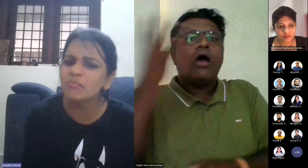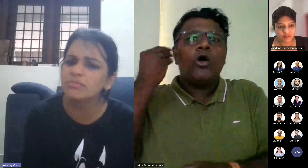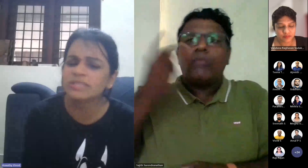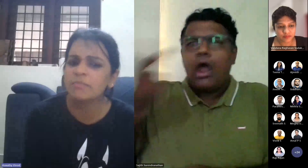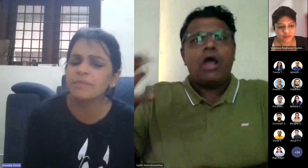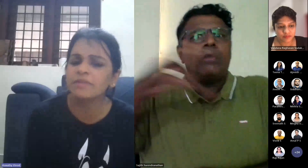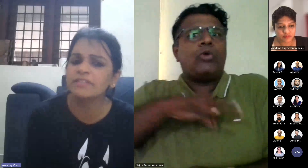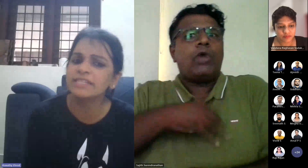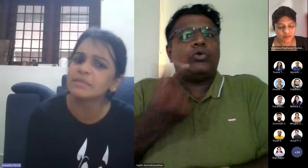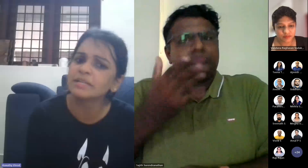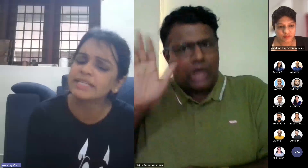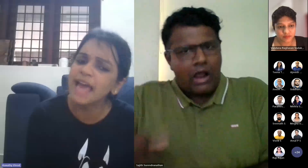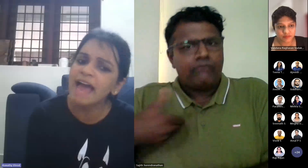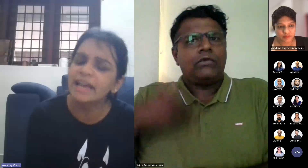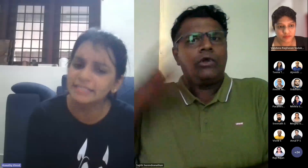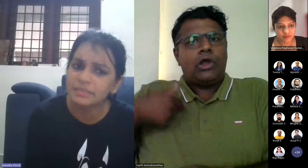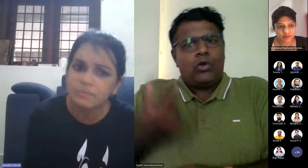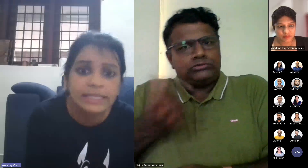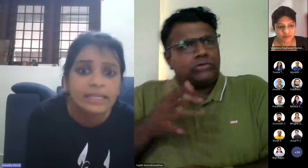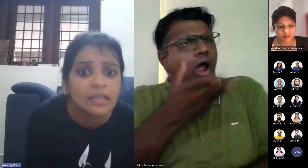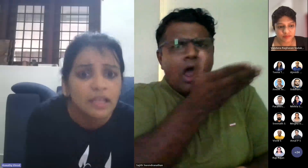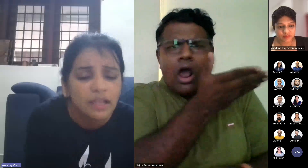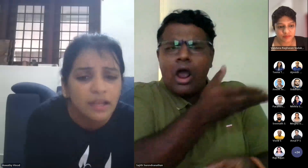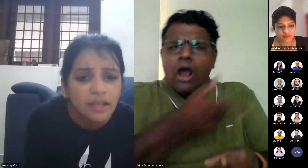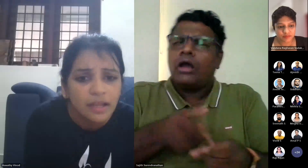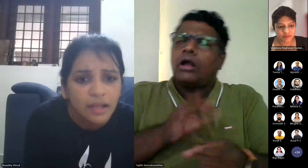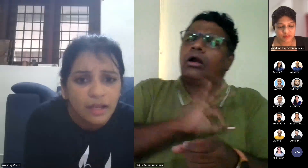let's say some people with disabilities, they have accessibility.